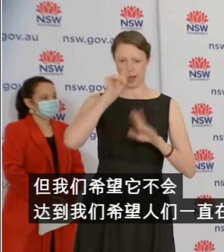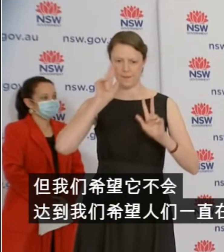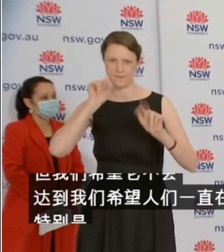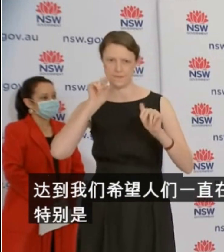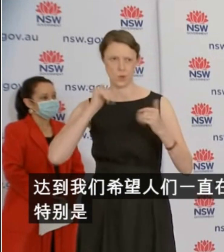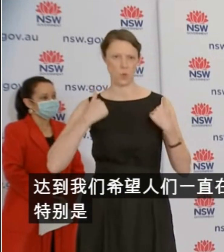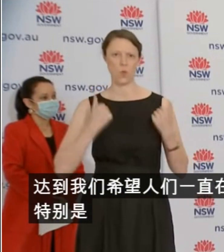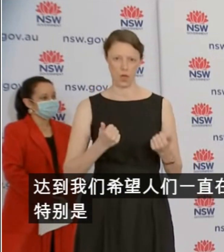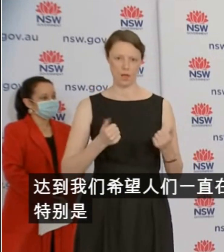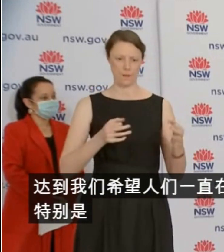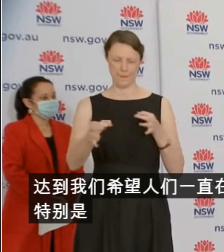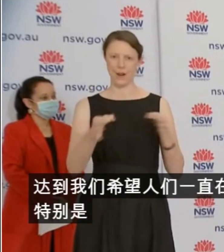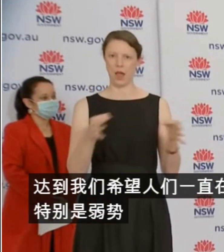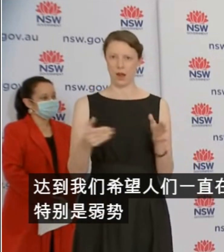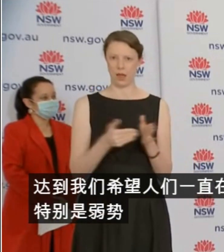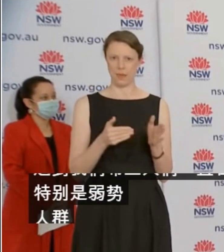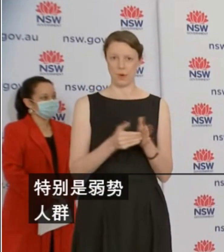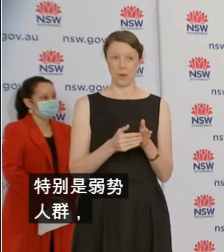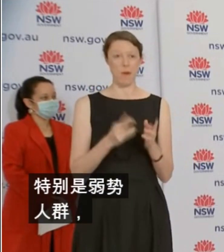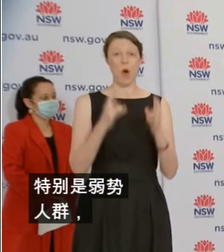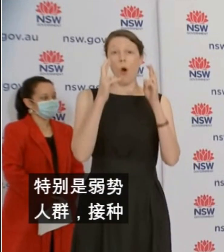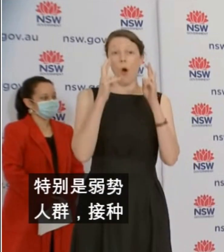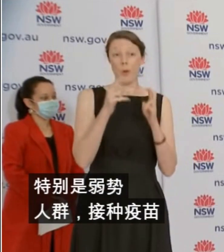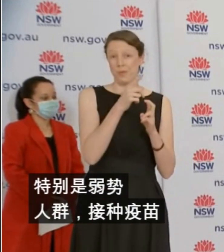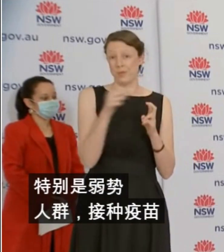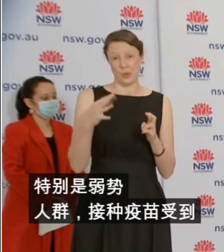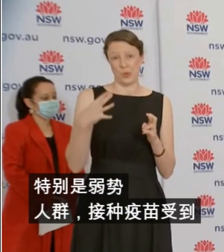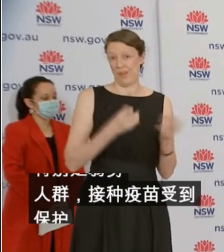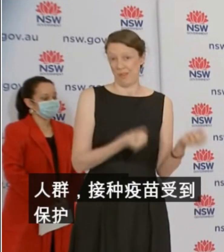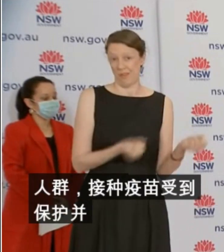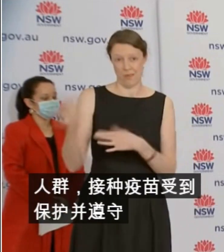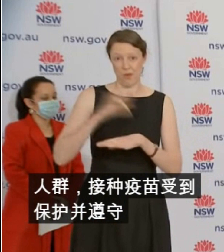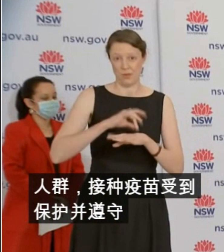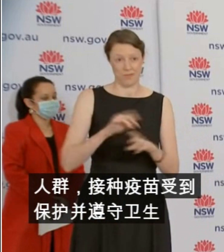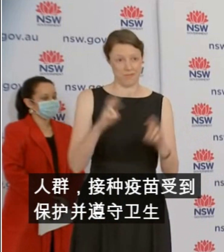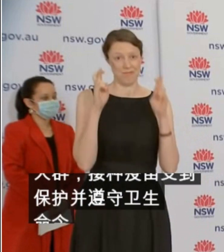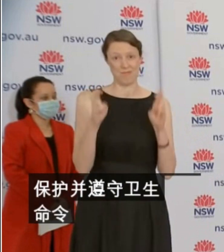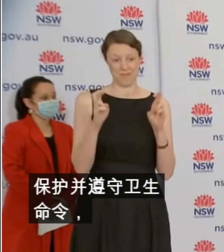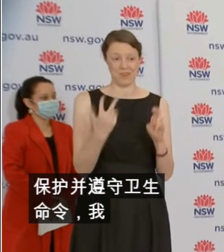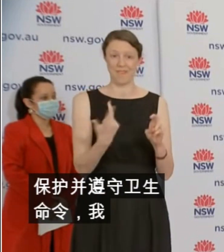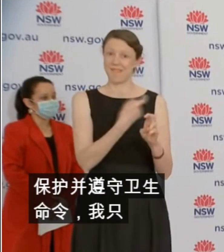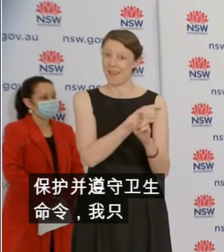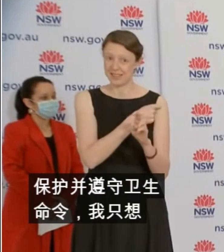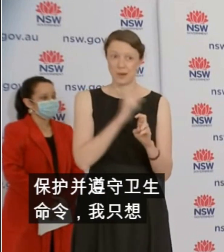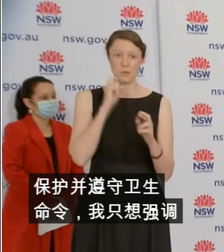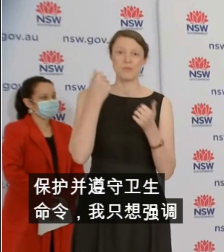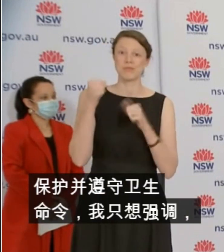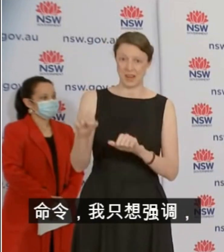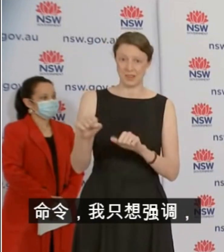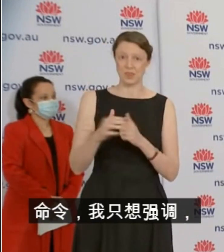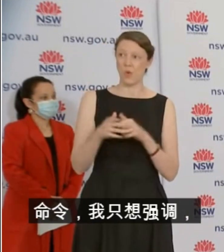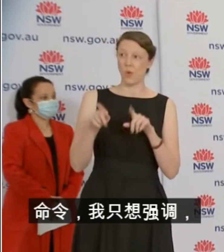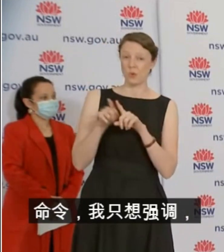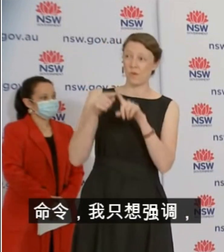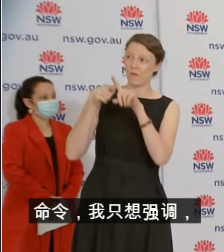have been listening to the message, especially vulnerable people, and getting vaccinated, being protected and following the health orders. I just want to stress that